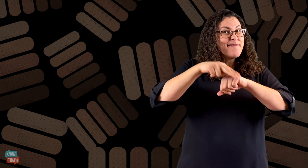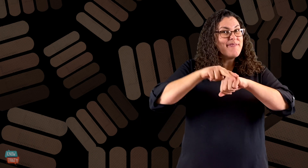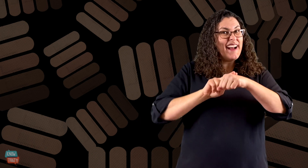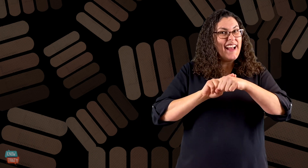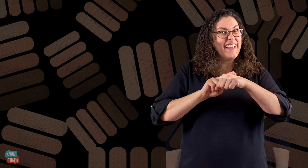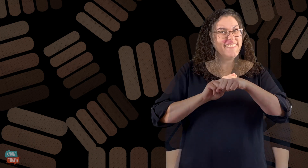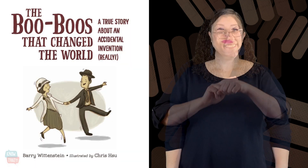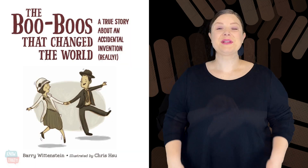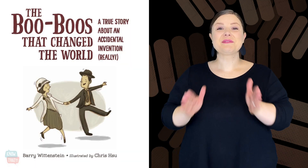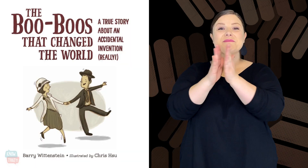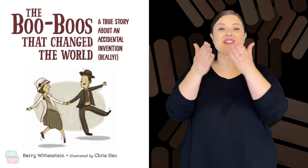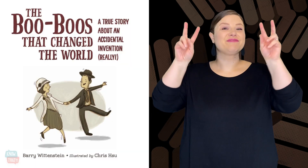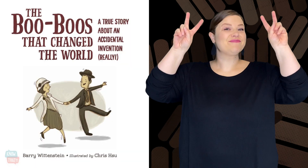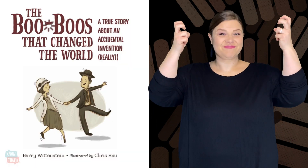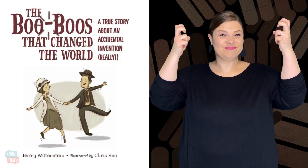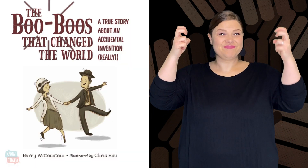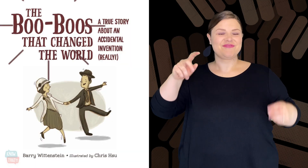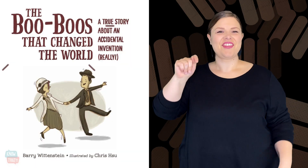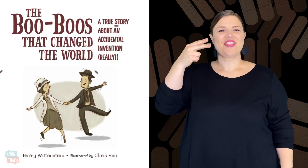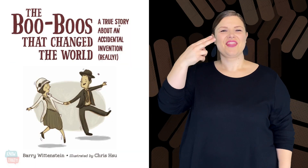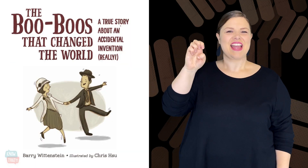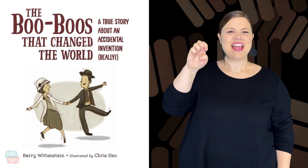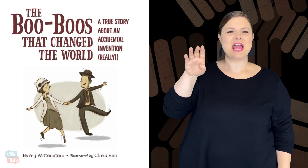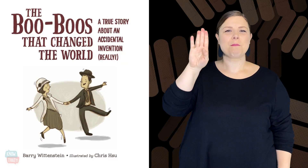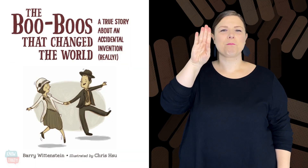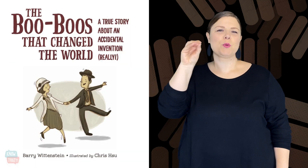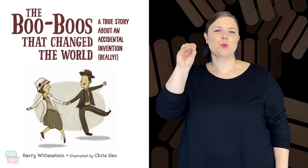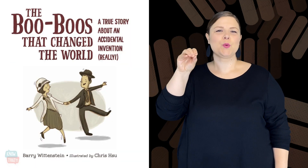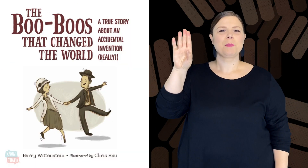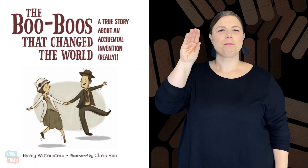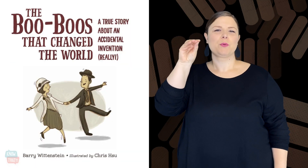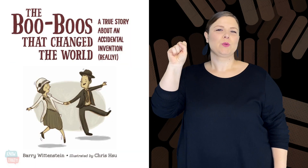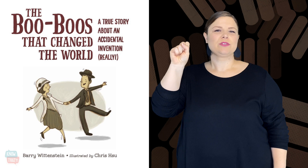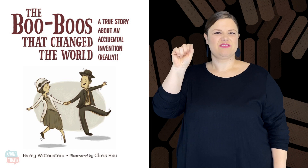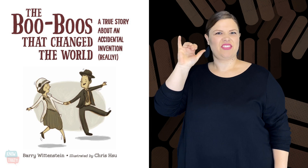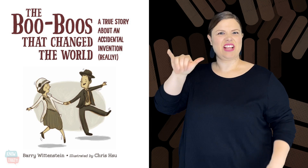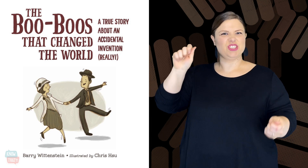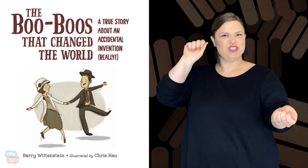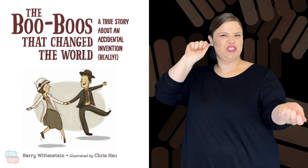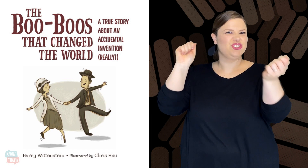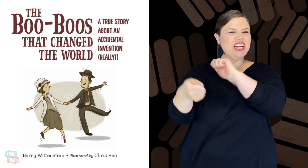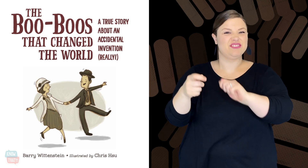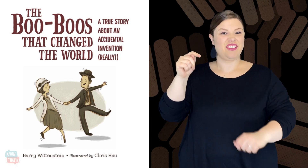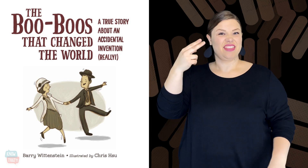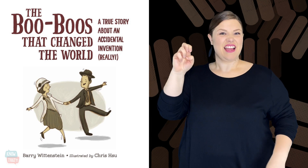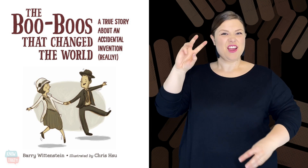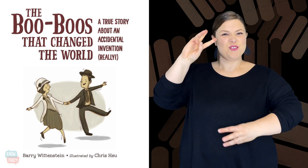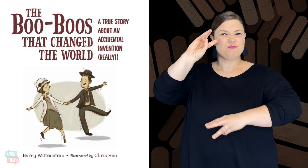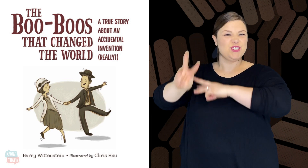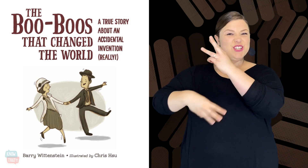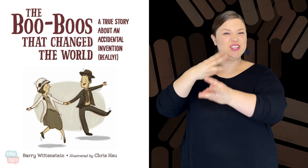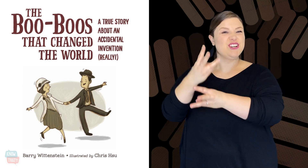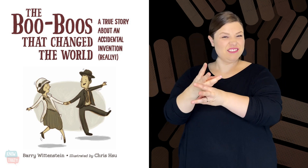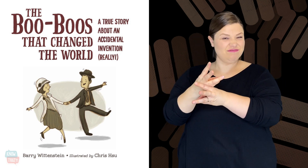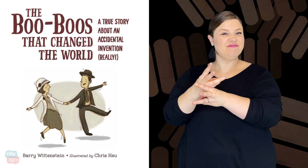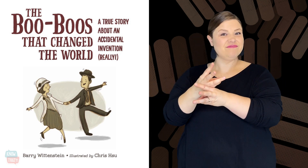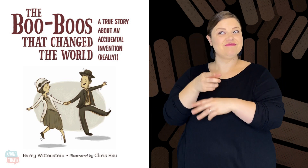came to be. The title of the book is The Boo-Boos That Changed the World, a